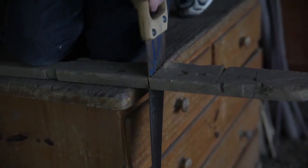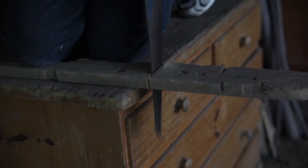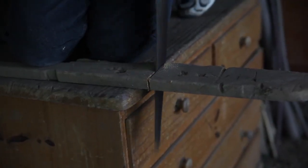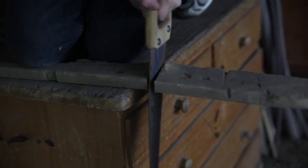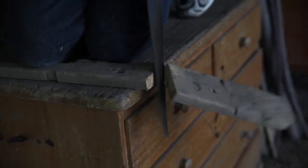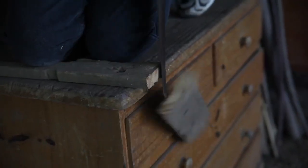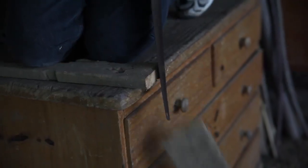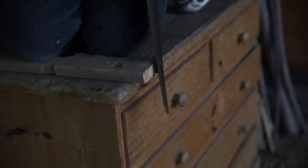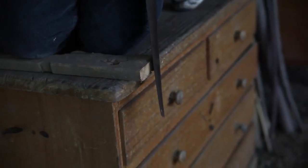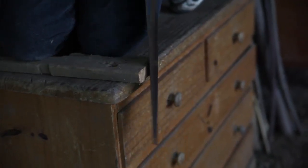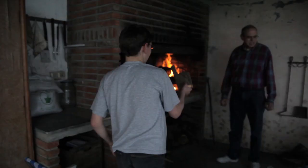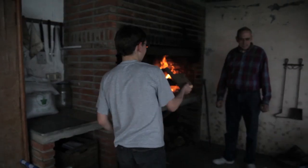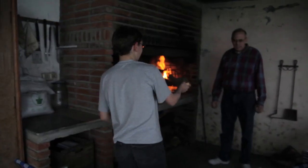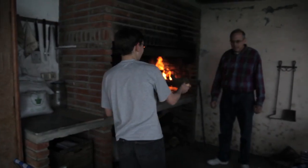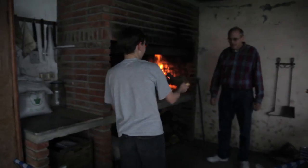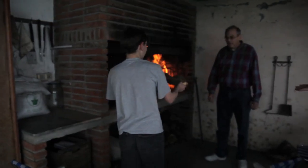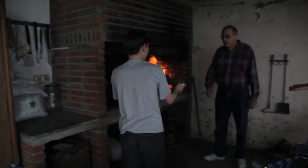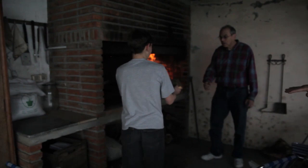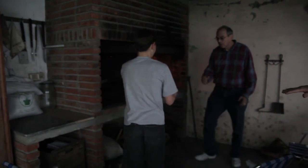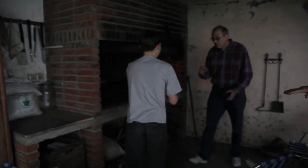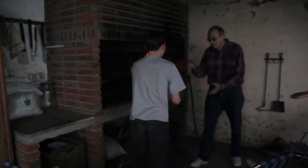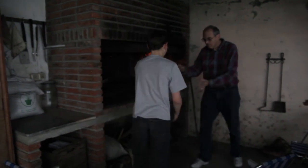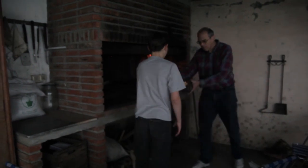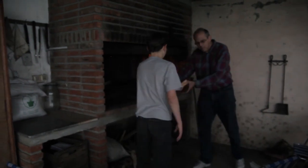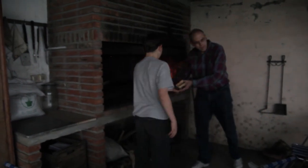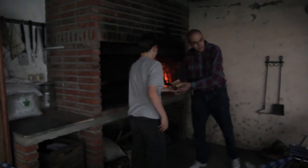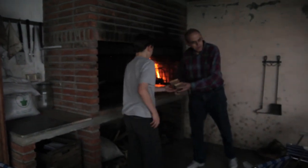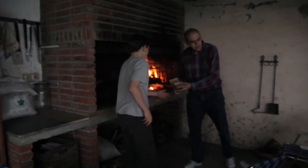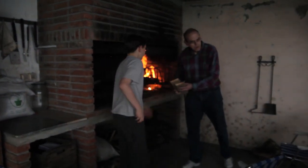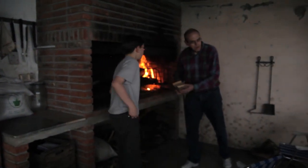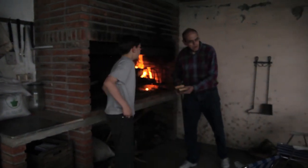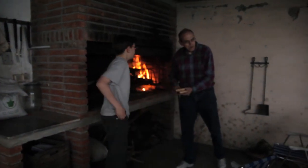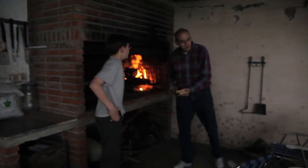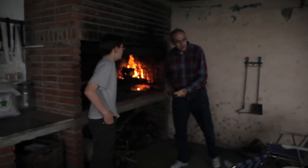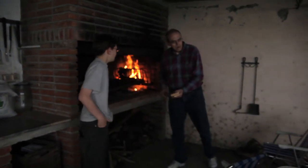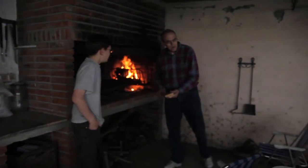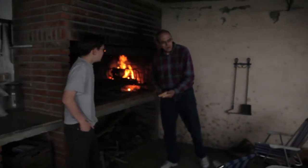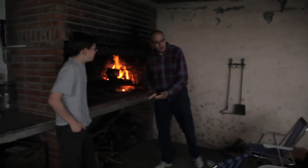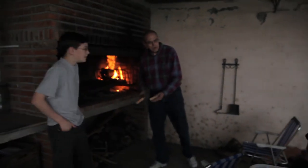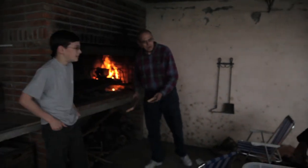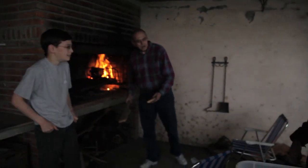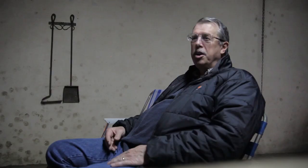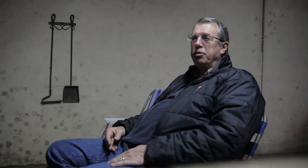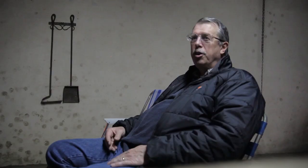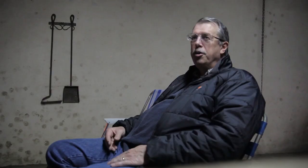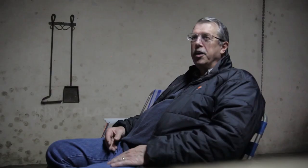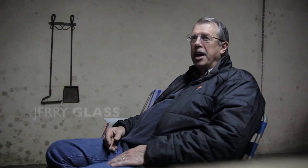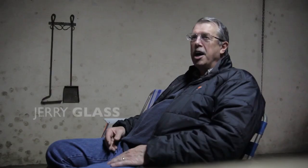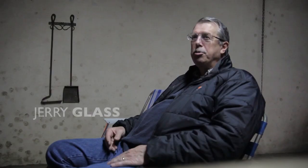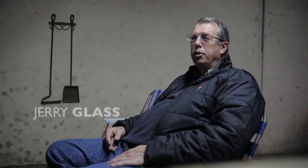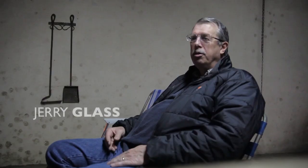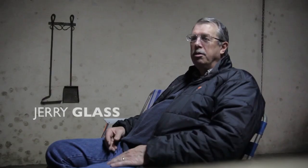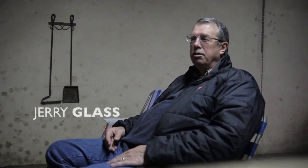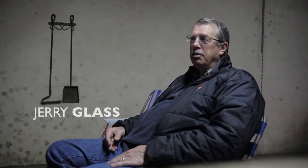They estimate there's about 30,000 deaf in Uruguay. Those that have heard the gospel,